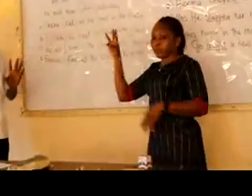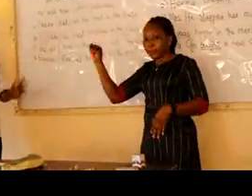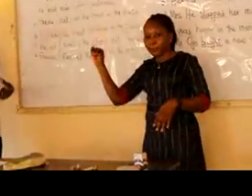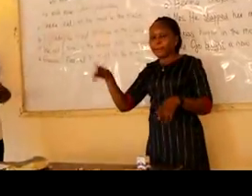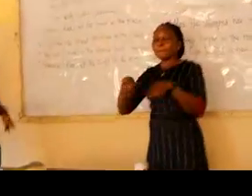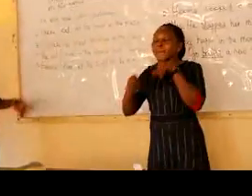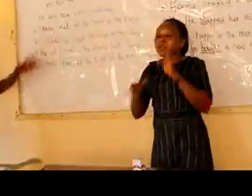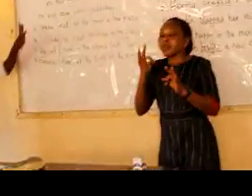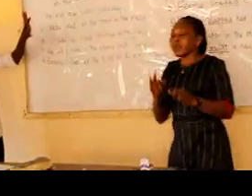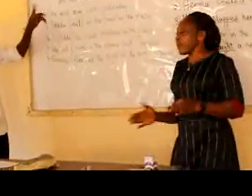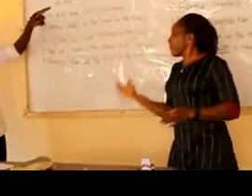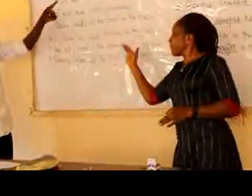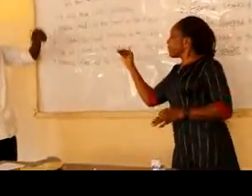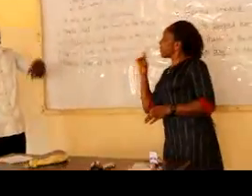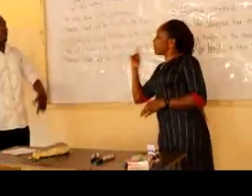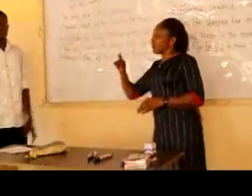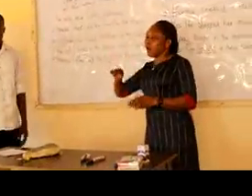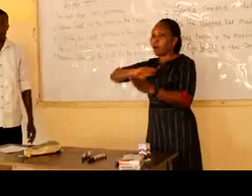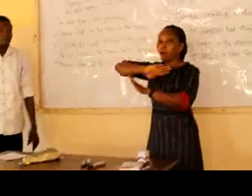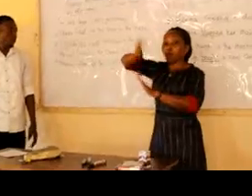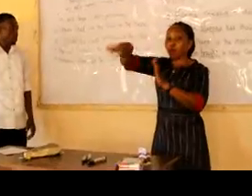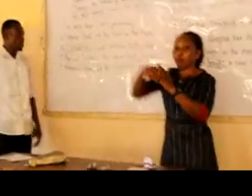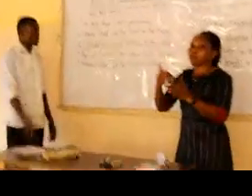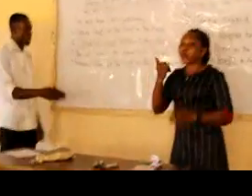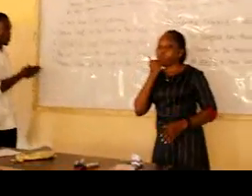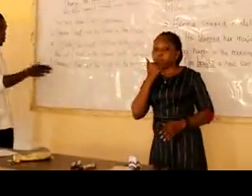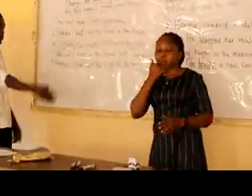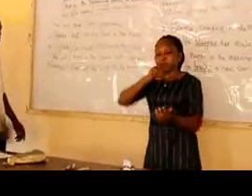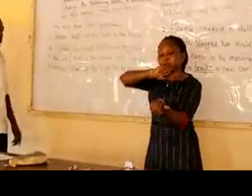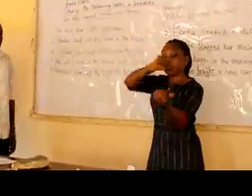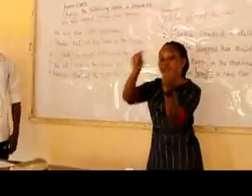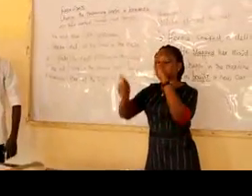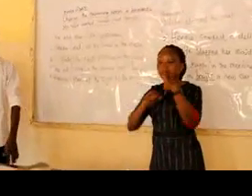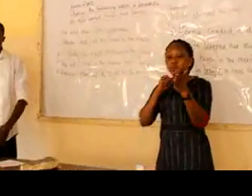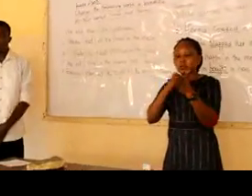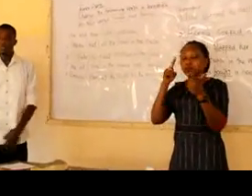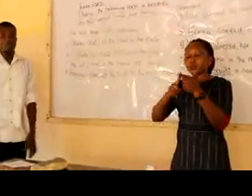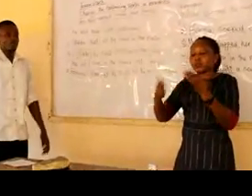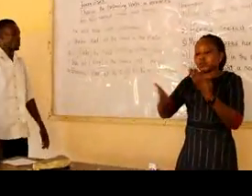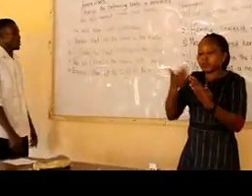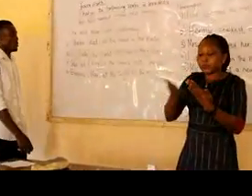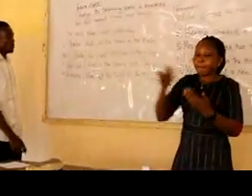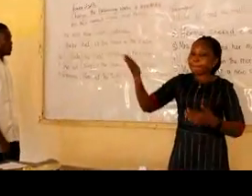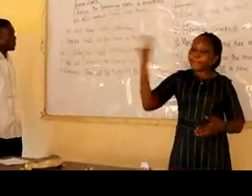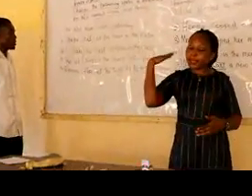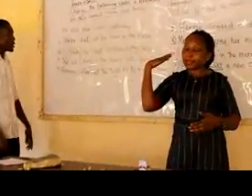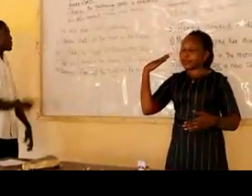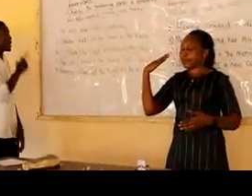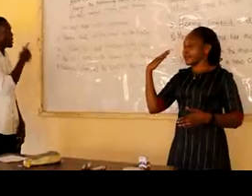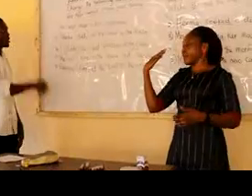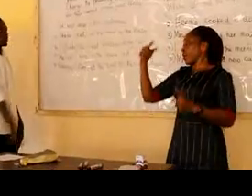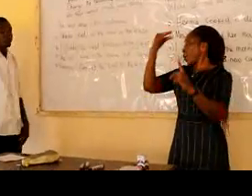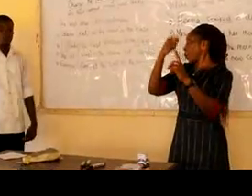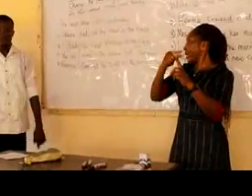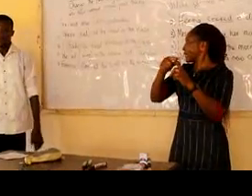to the correct tense form to reflect the simple past tense and complete the sentences. That's